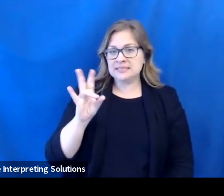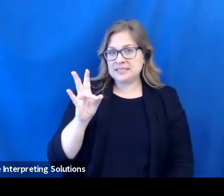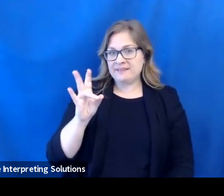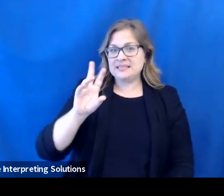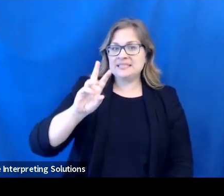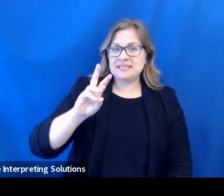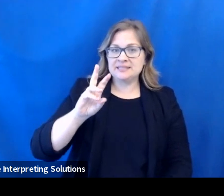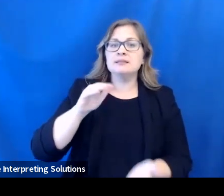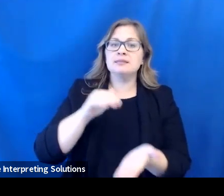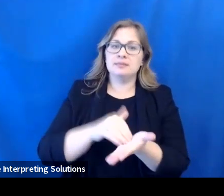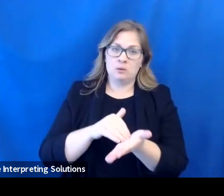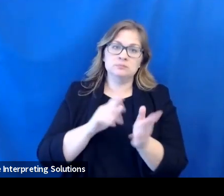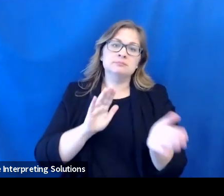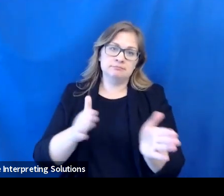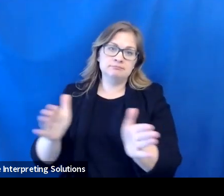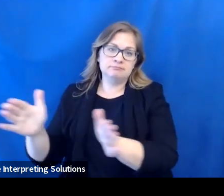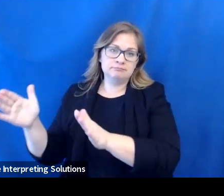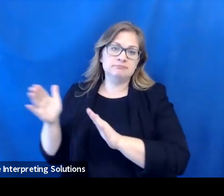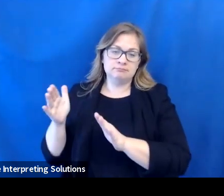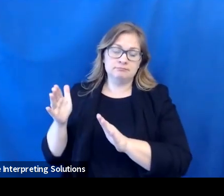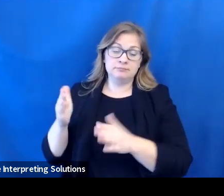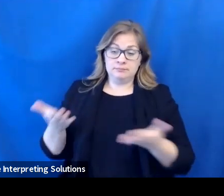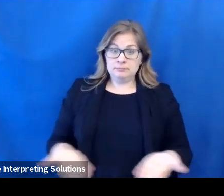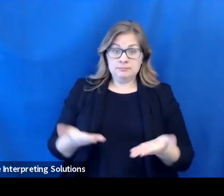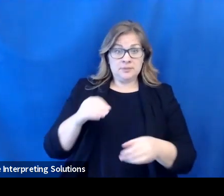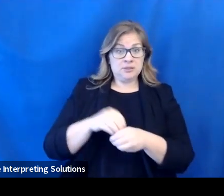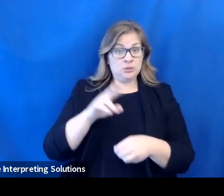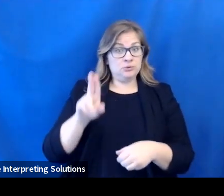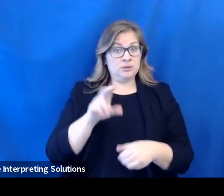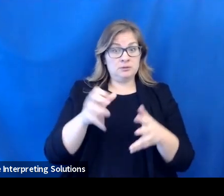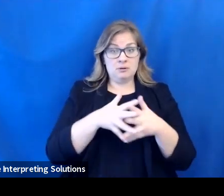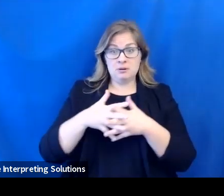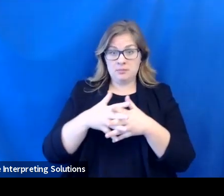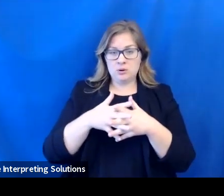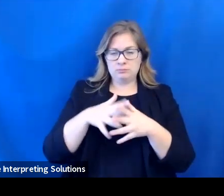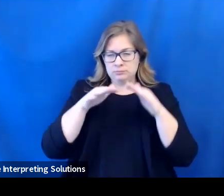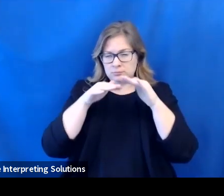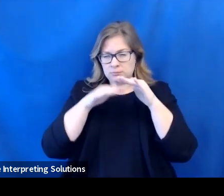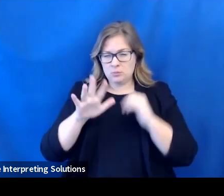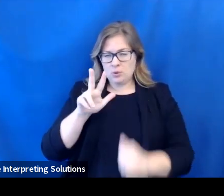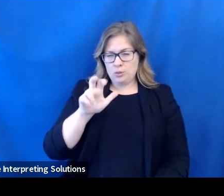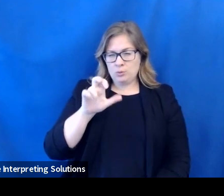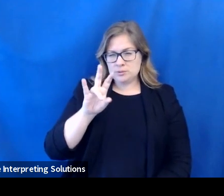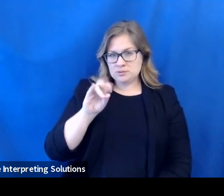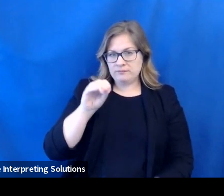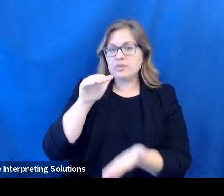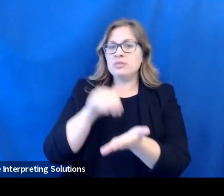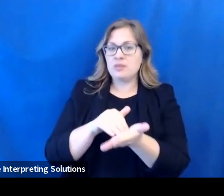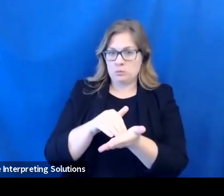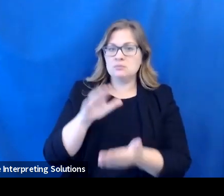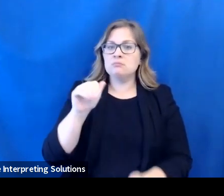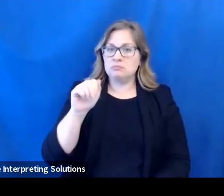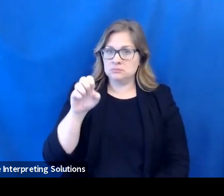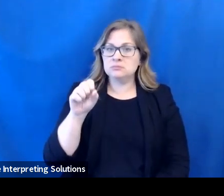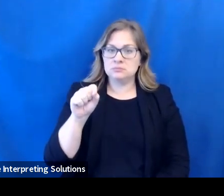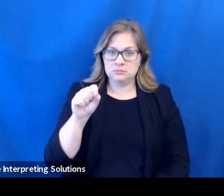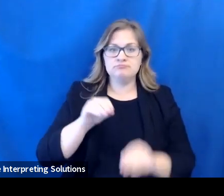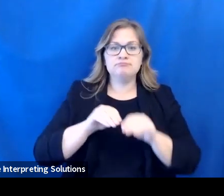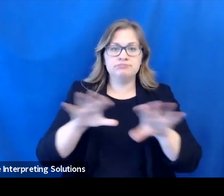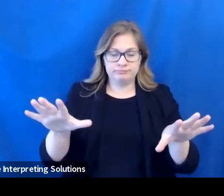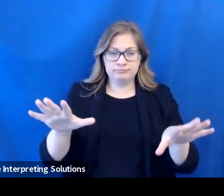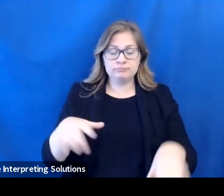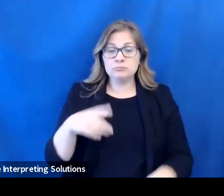under 370,000 cases this morning, 132,000 in the state of New York, almost 70,000